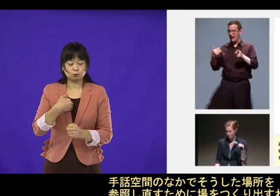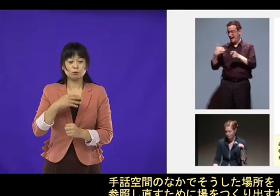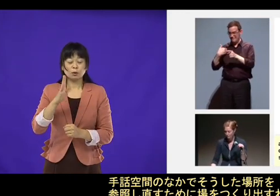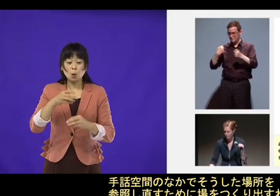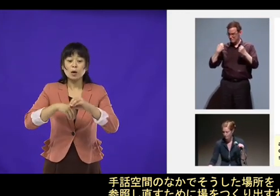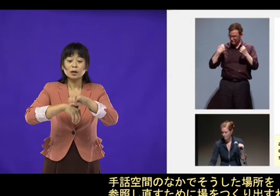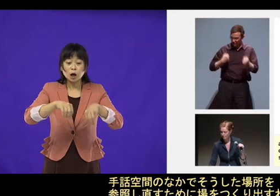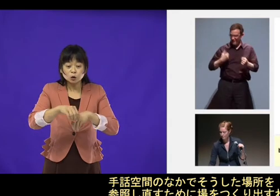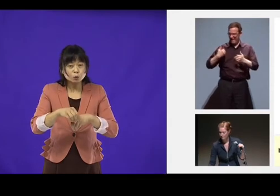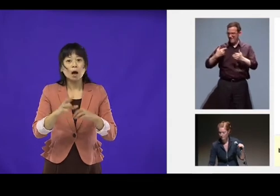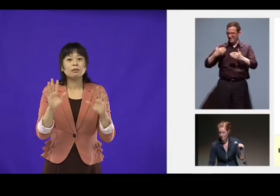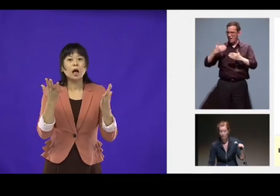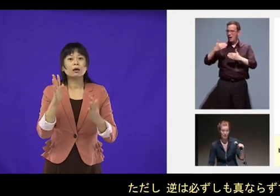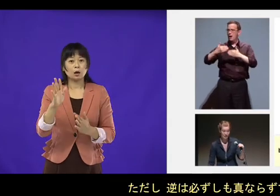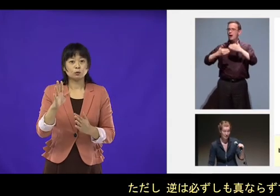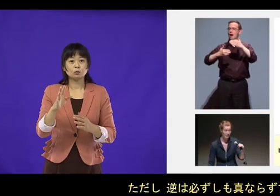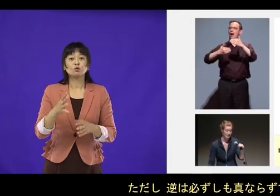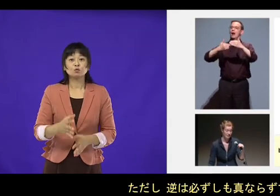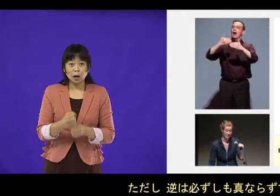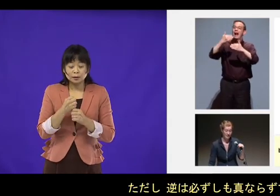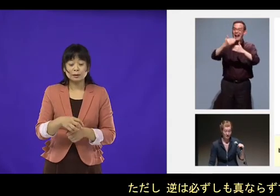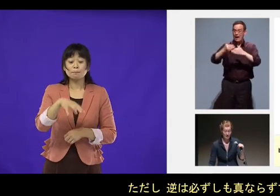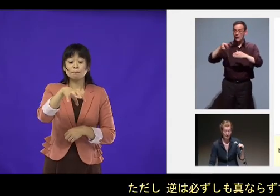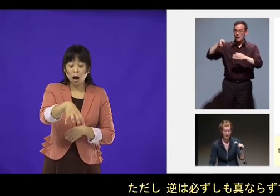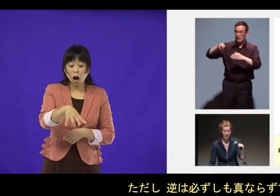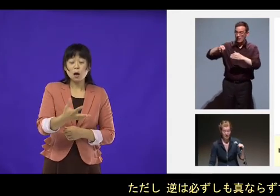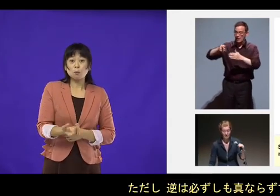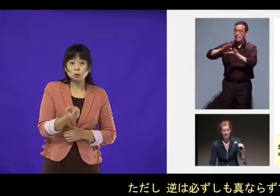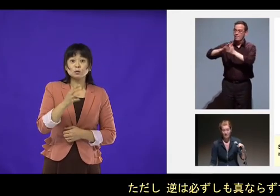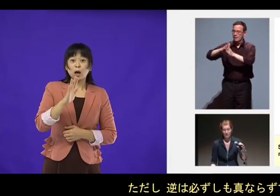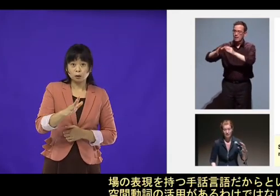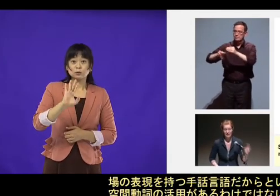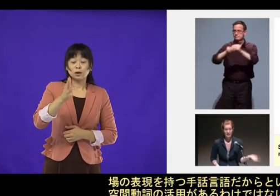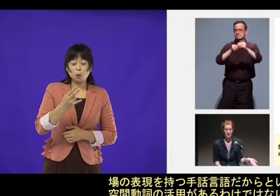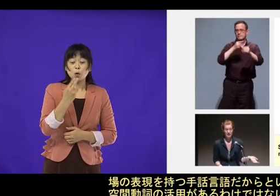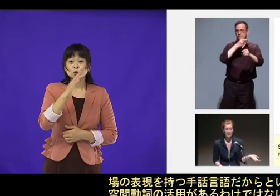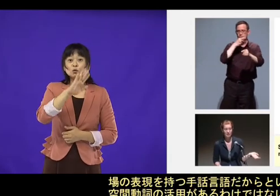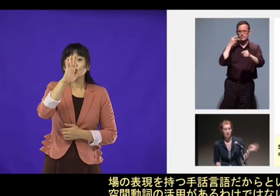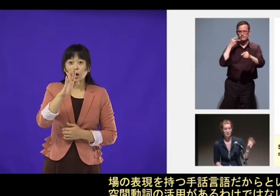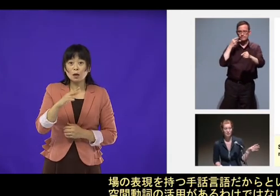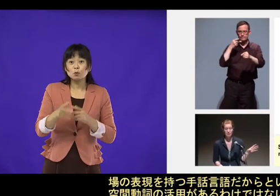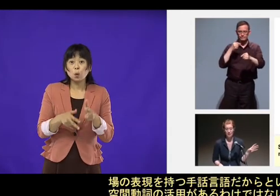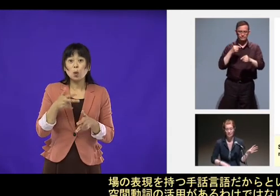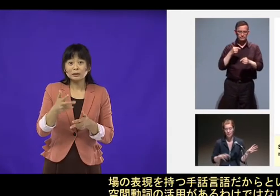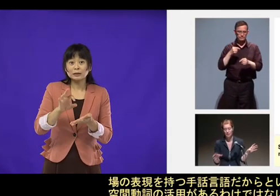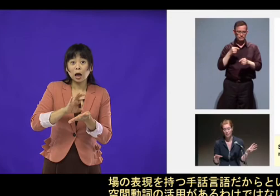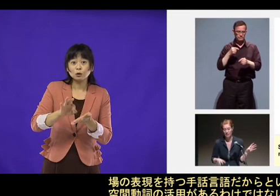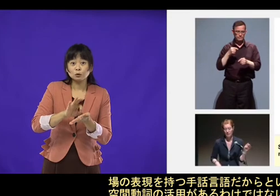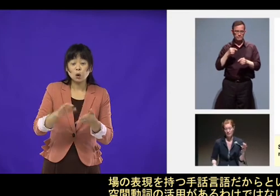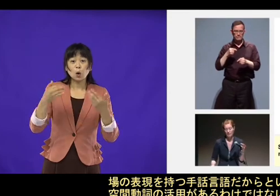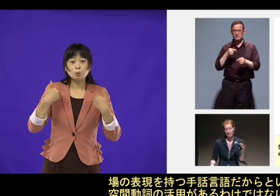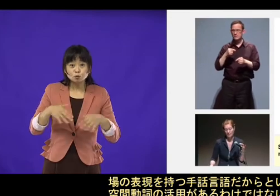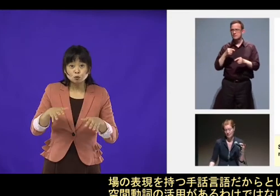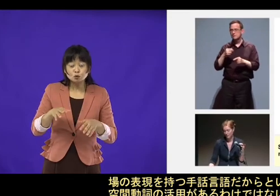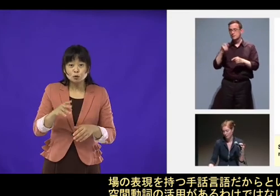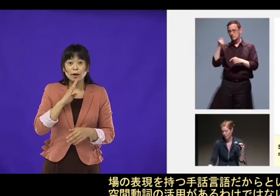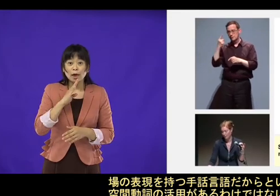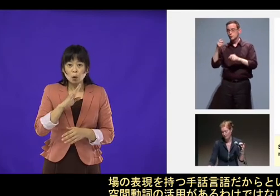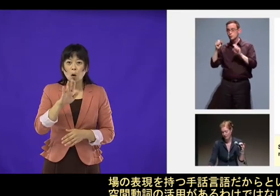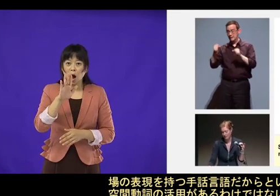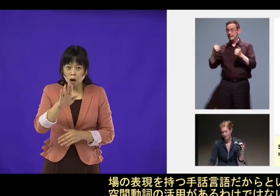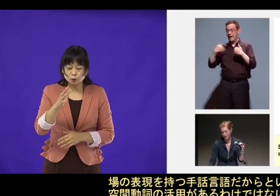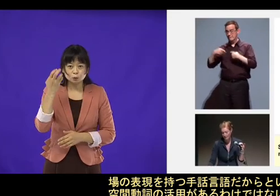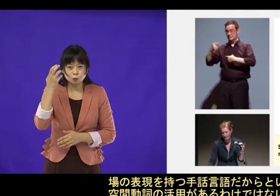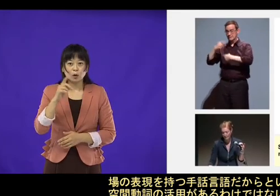space, but not necessarily vice versa. So you can have a sign language with loci, but no spatial